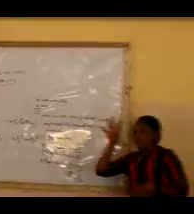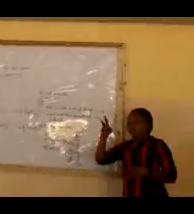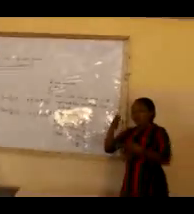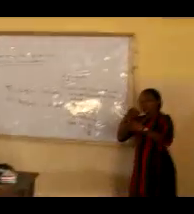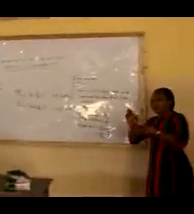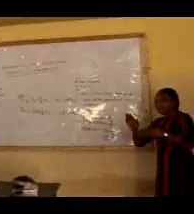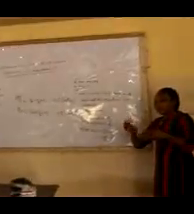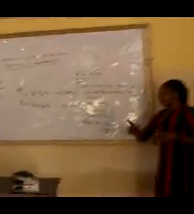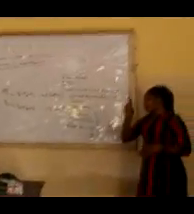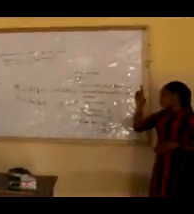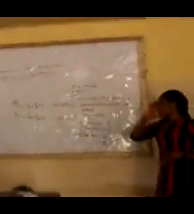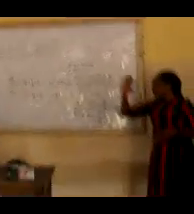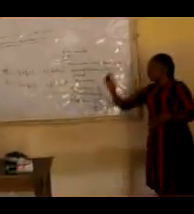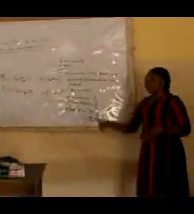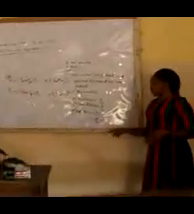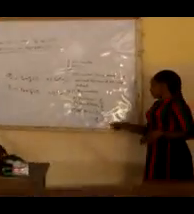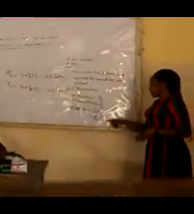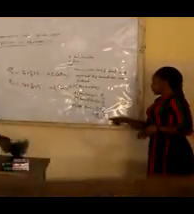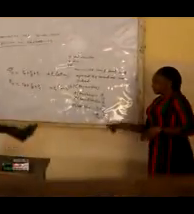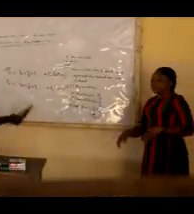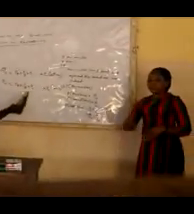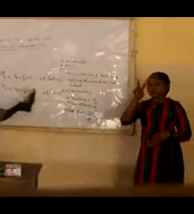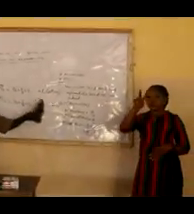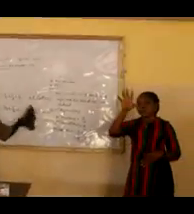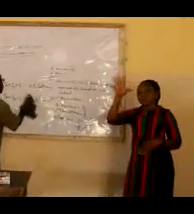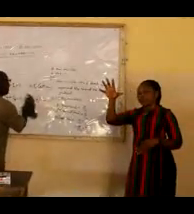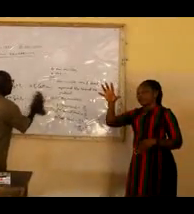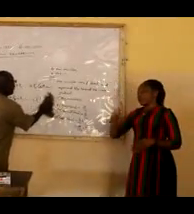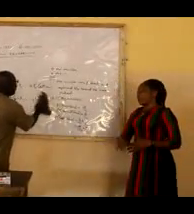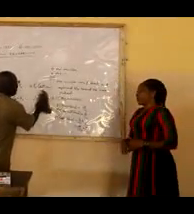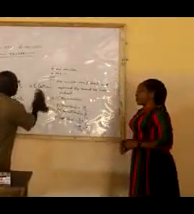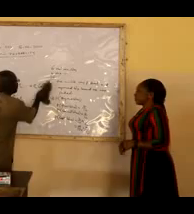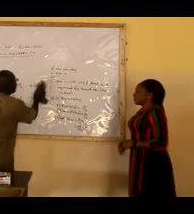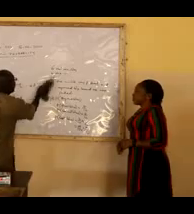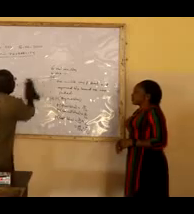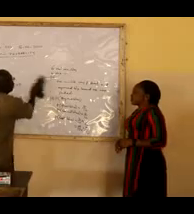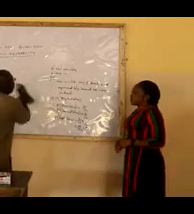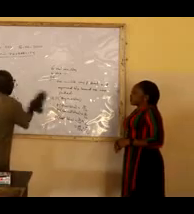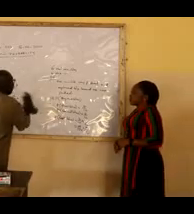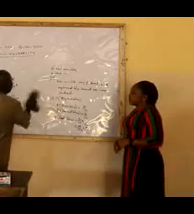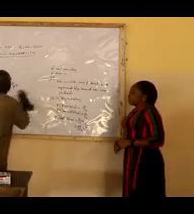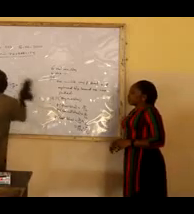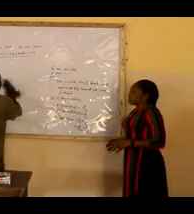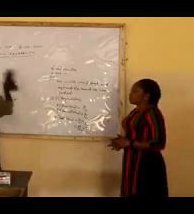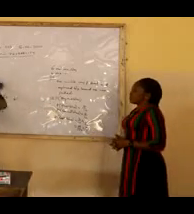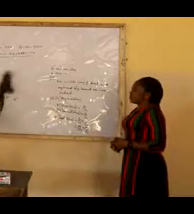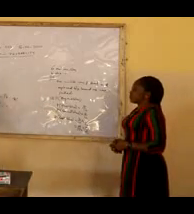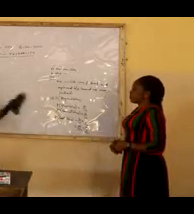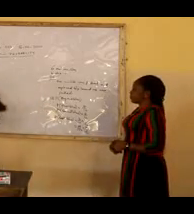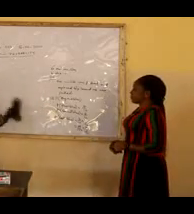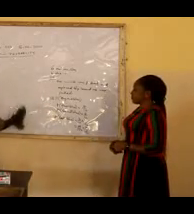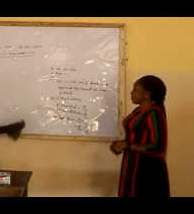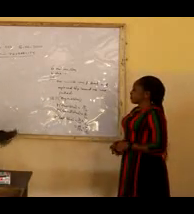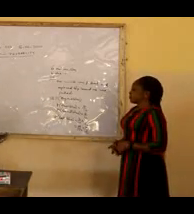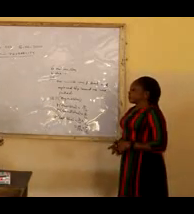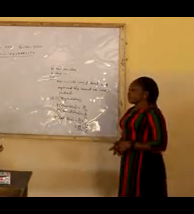mark. Then, let me quickly handle the question not asked here, for not to be very,